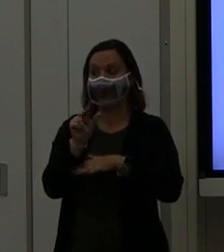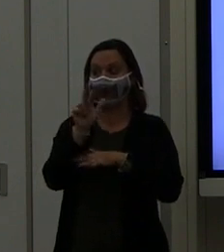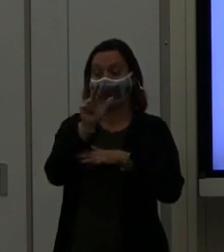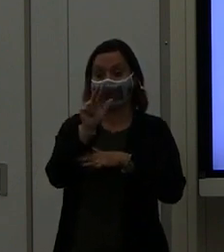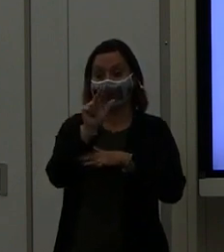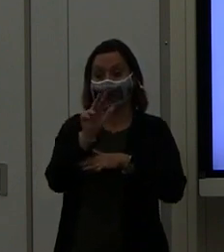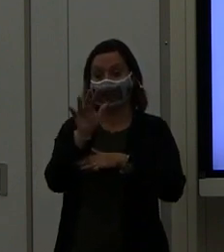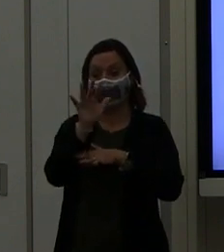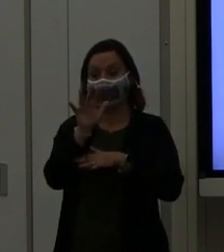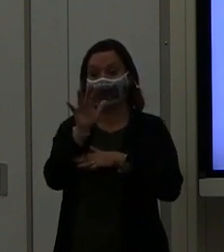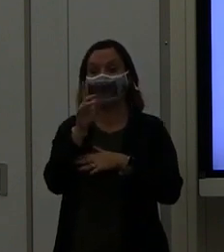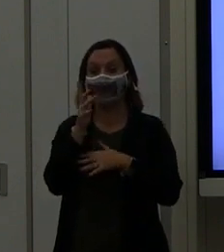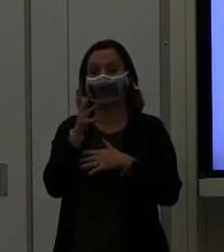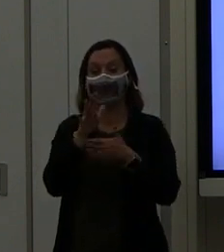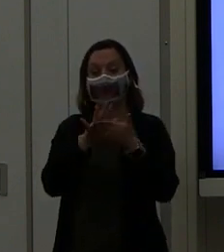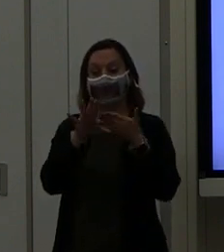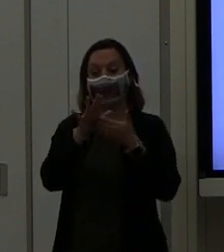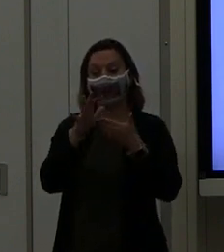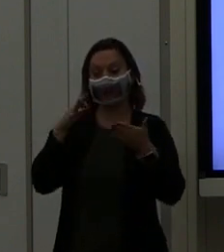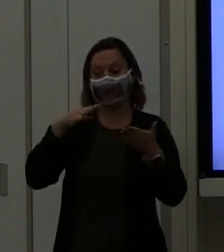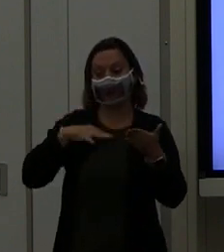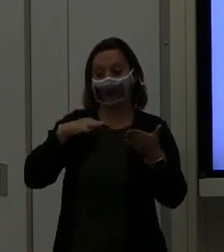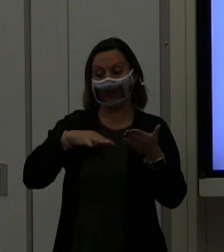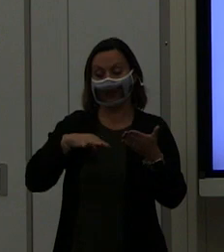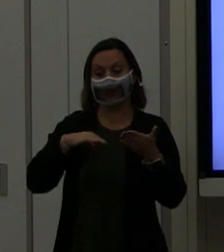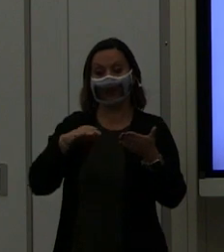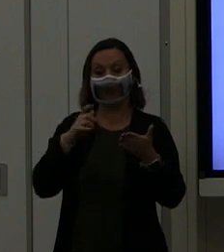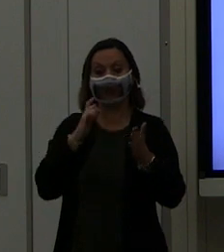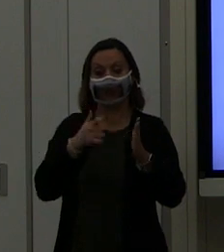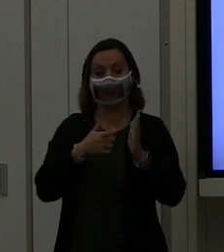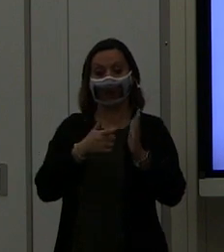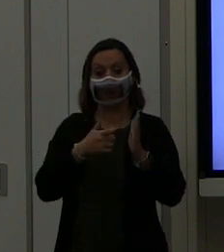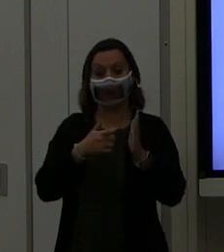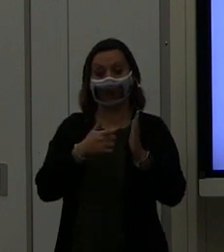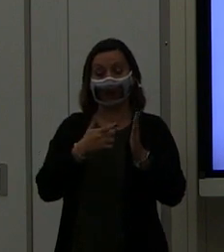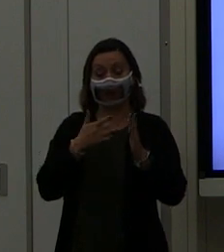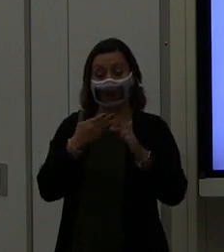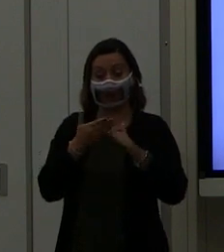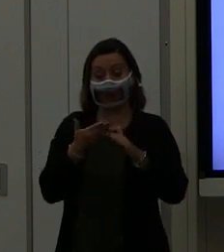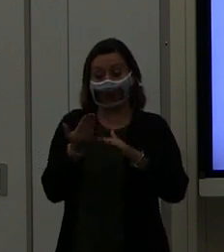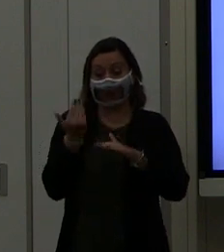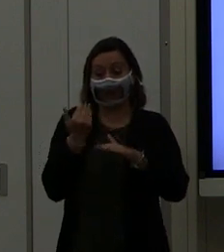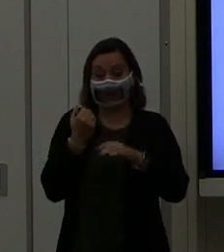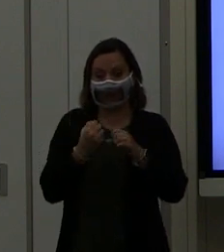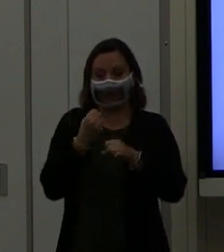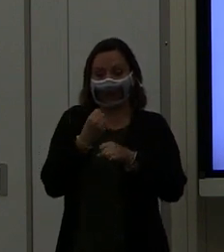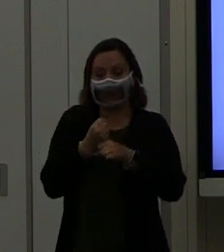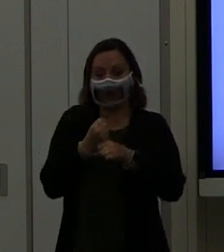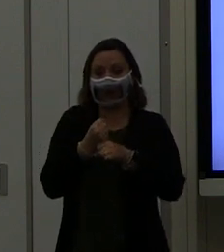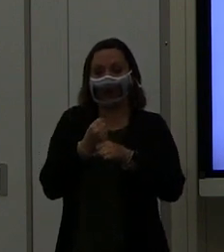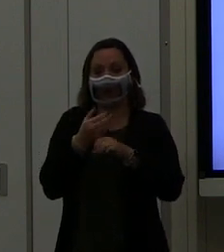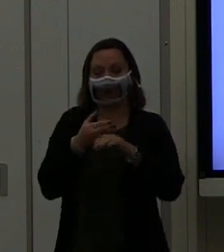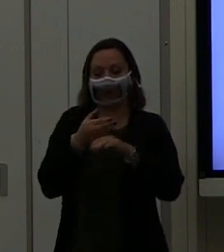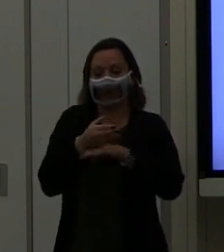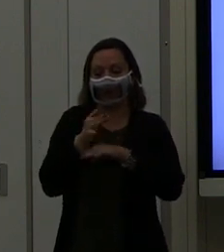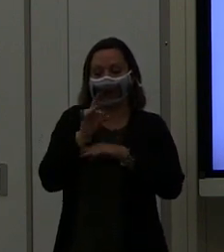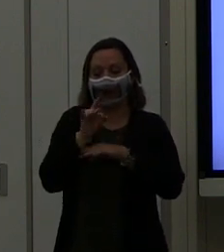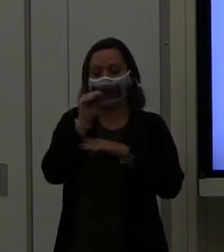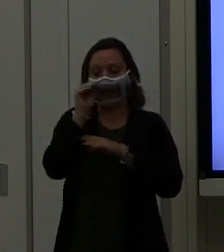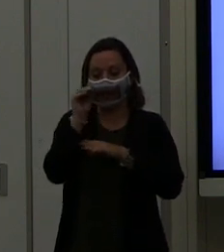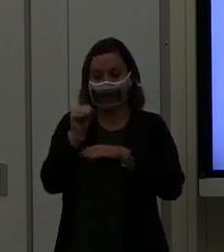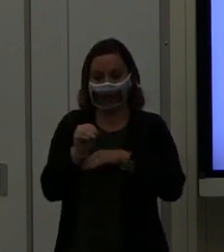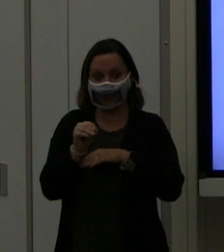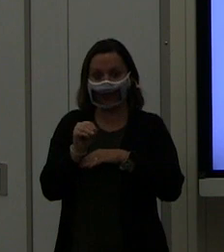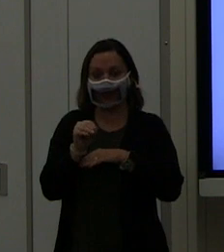confers college credit. For reference, the previous year was just over 80% proficient. So